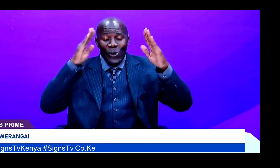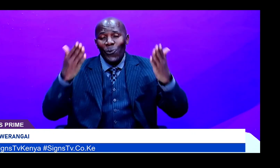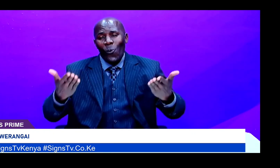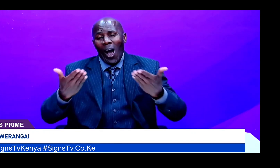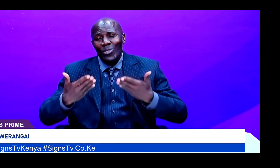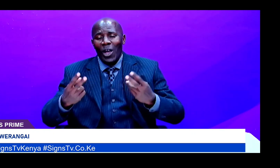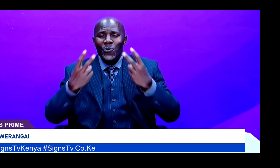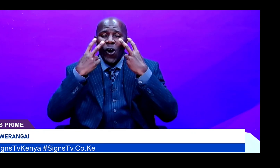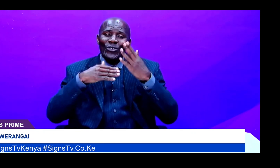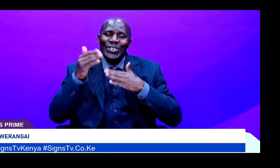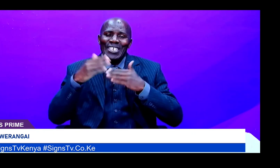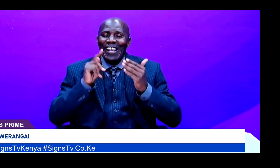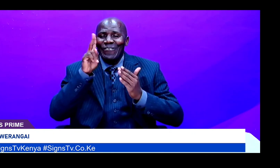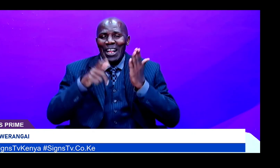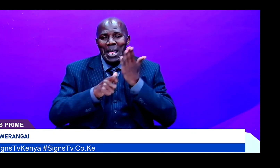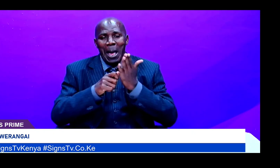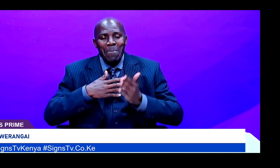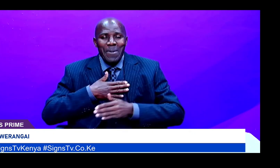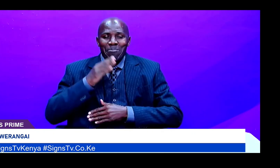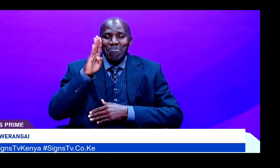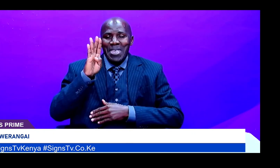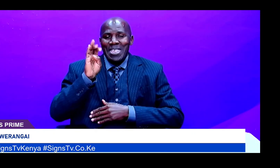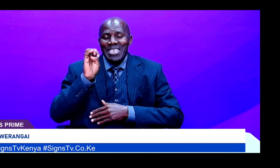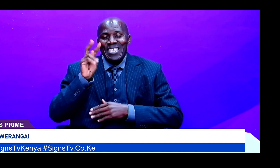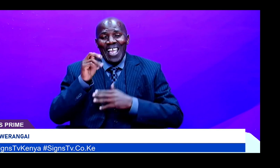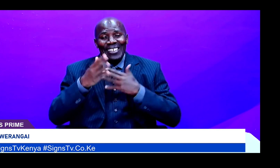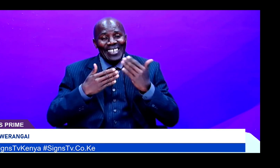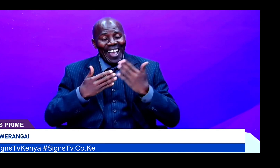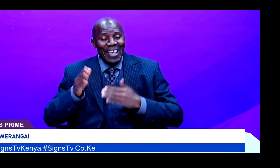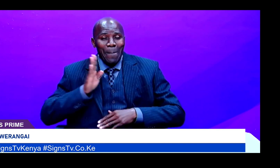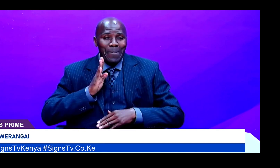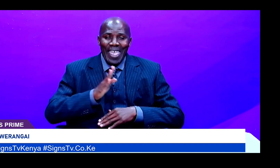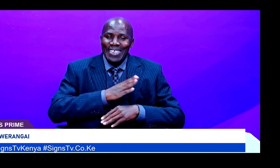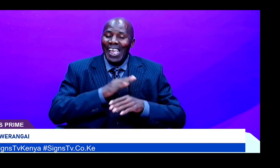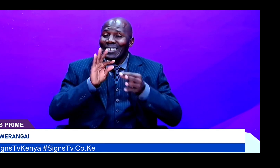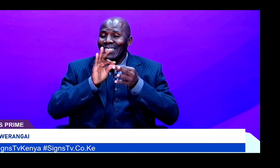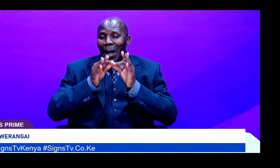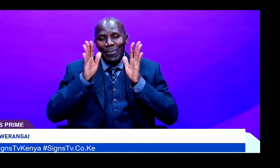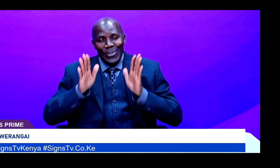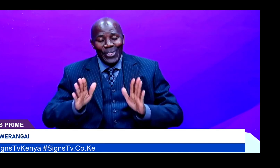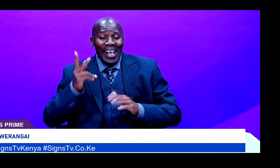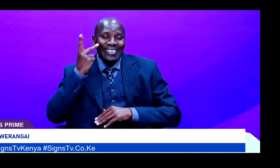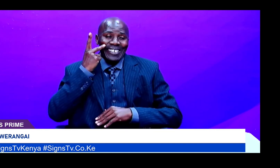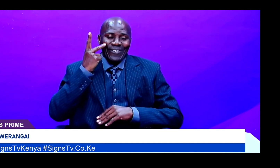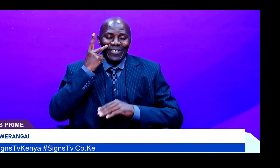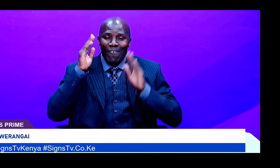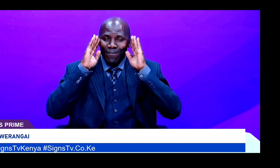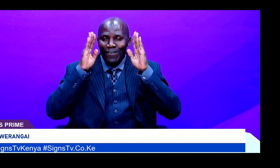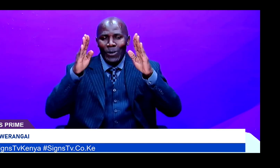And it is another evening where we come before you to bring you the news making headlines. I am your host, Ben Owerangai,